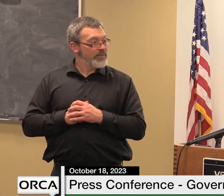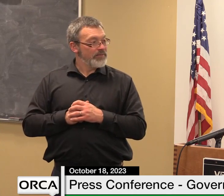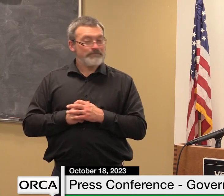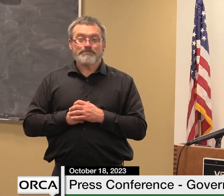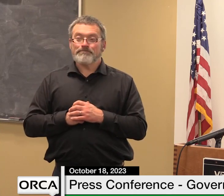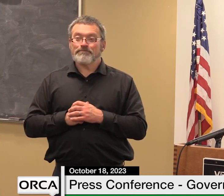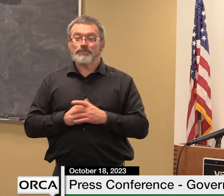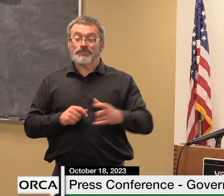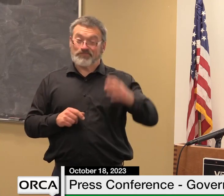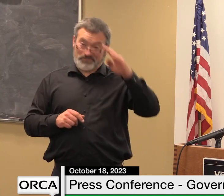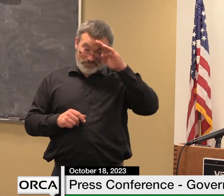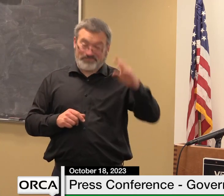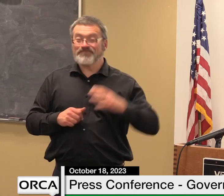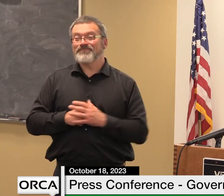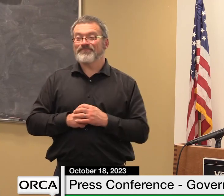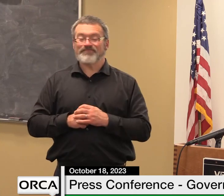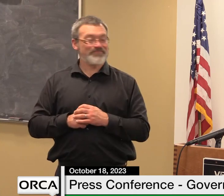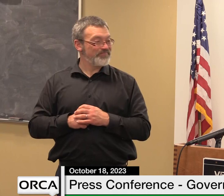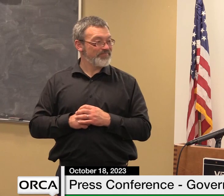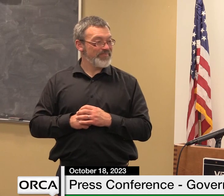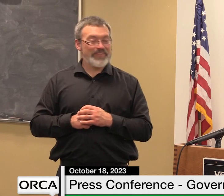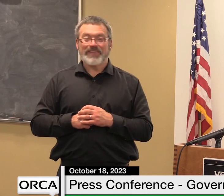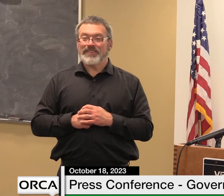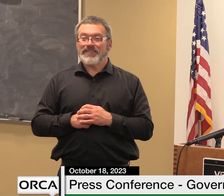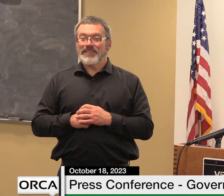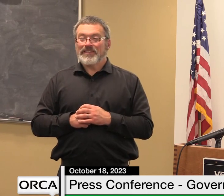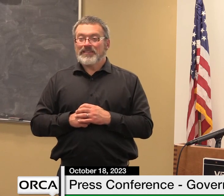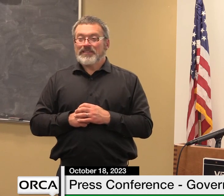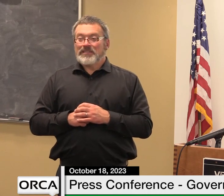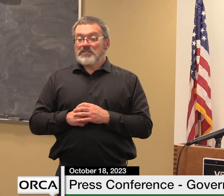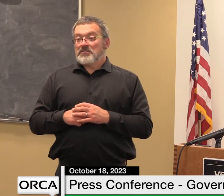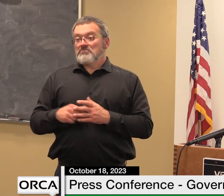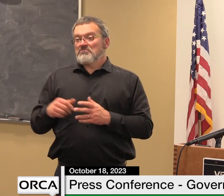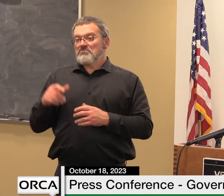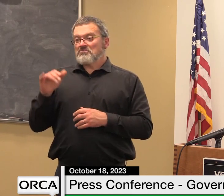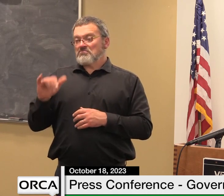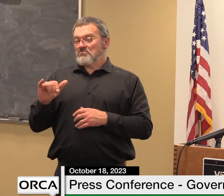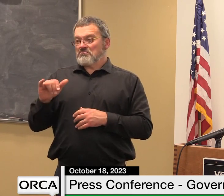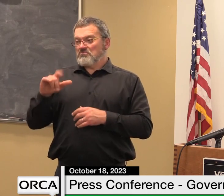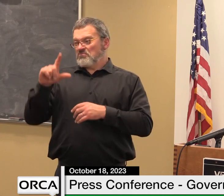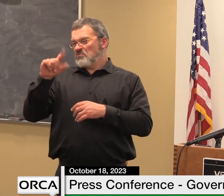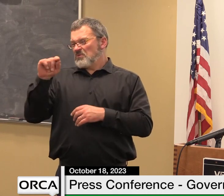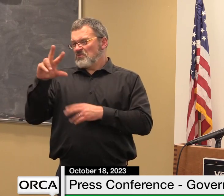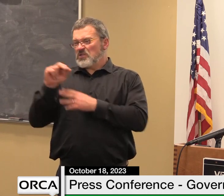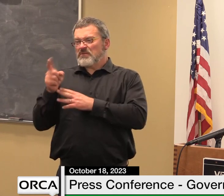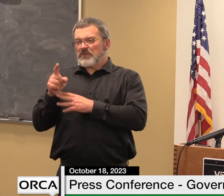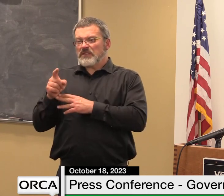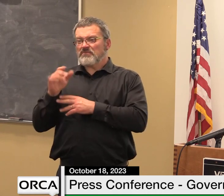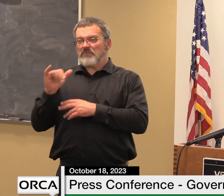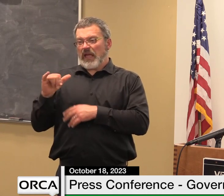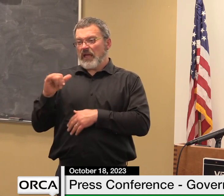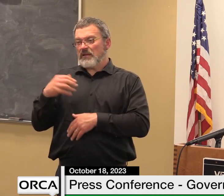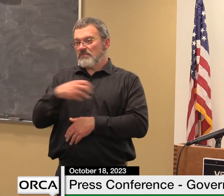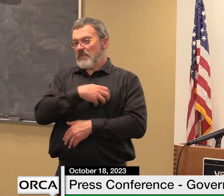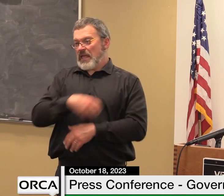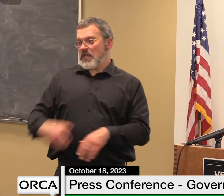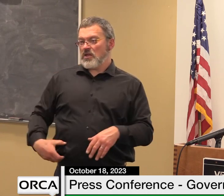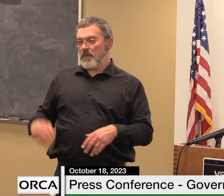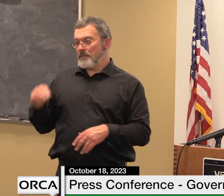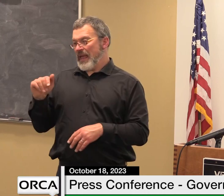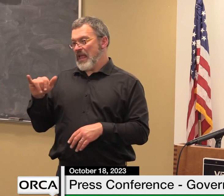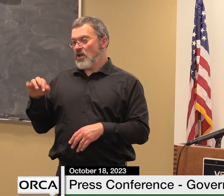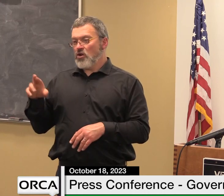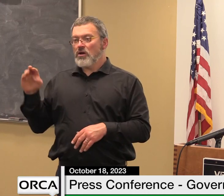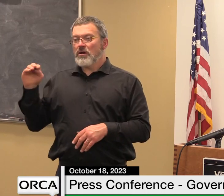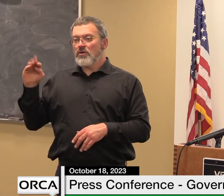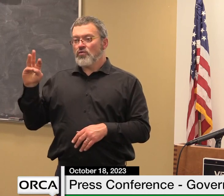Hi. Maybe 20 minutes, half an hour ago, the Rutland City Mayor made a post to his Facebook page talking